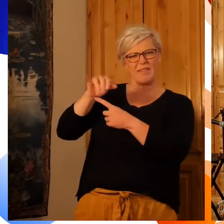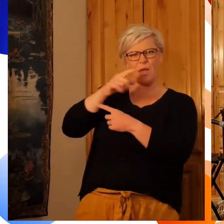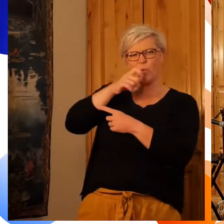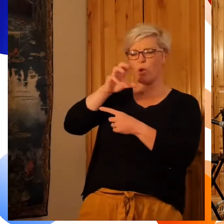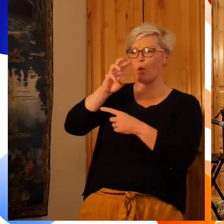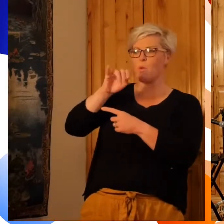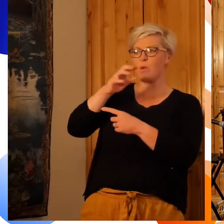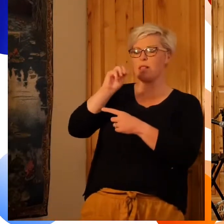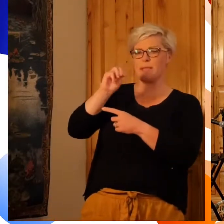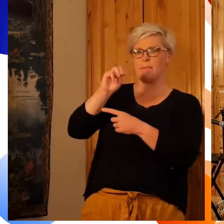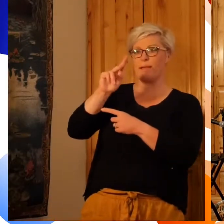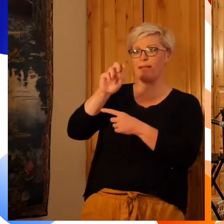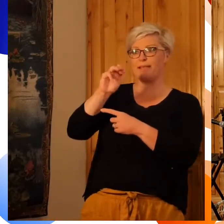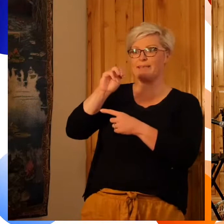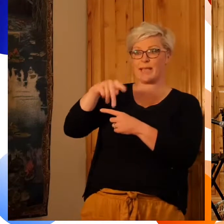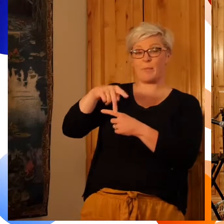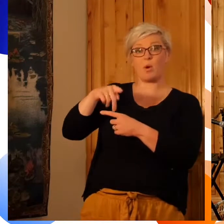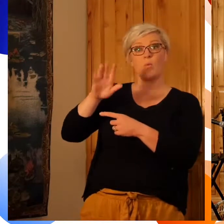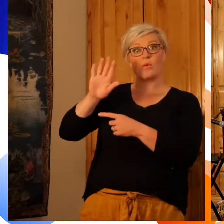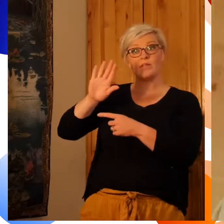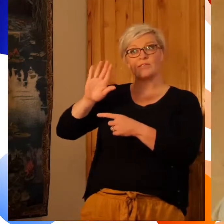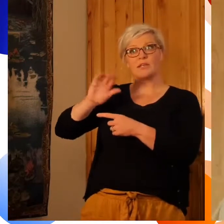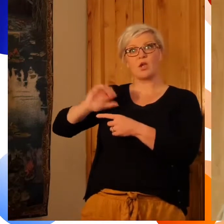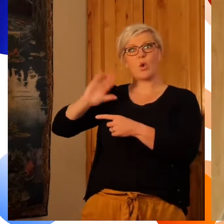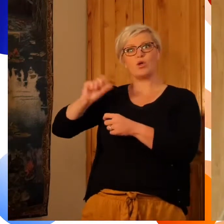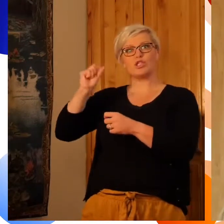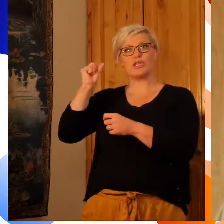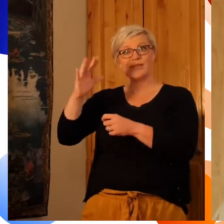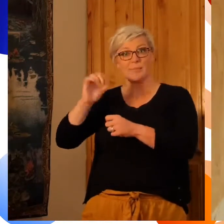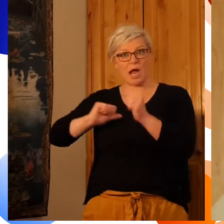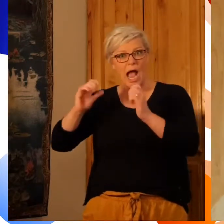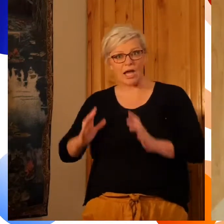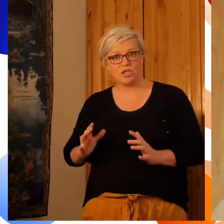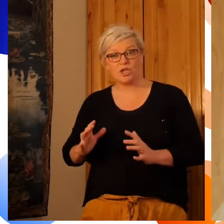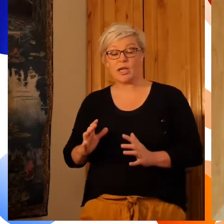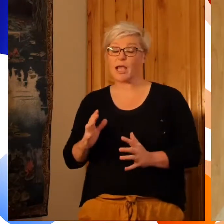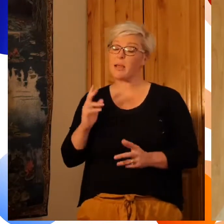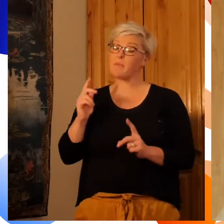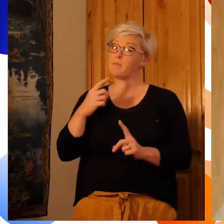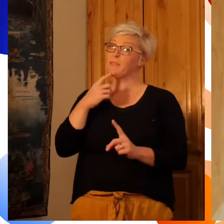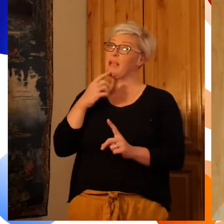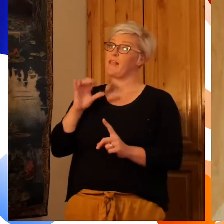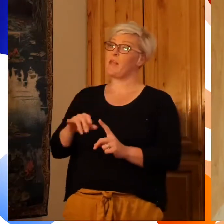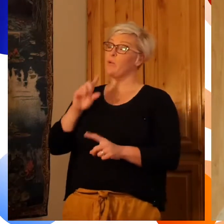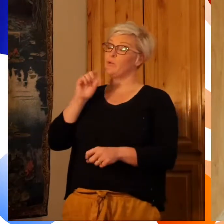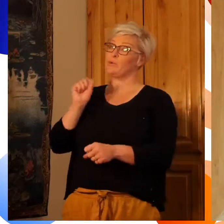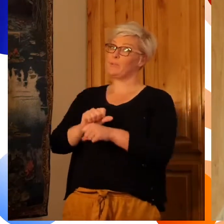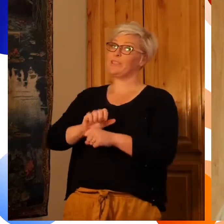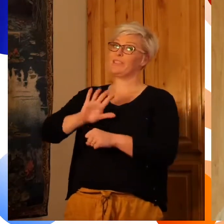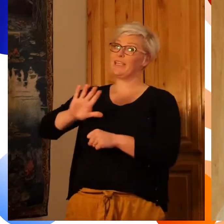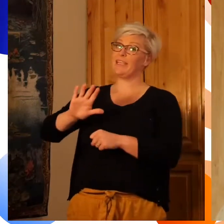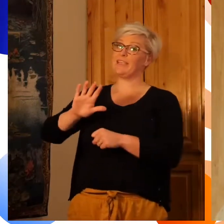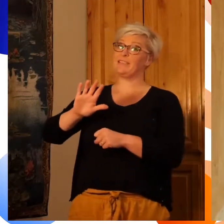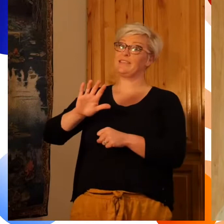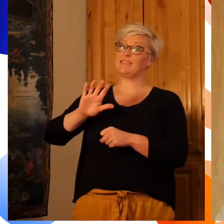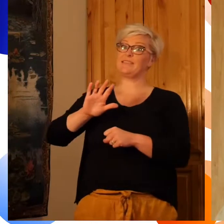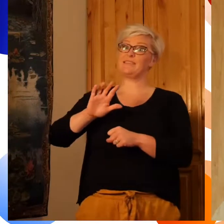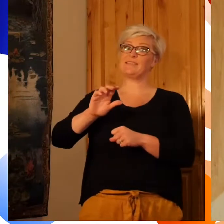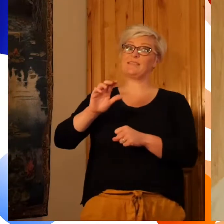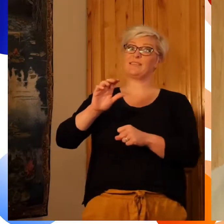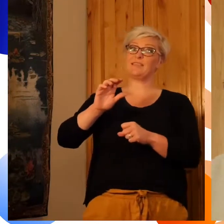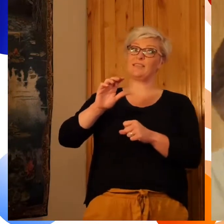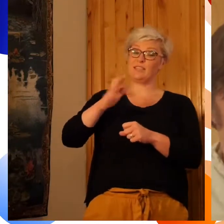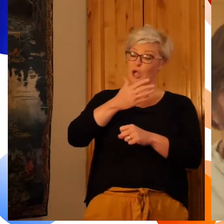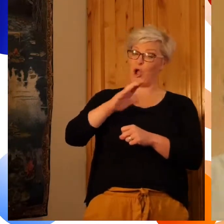said to have been the very tune he danced to all of his life when he worked for Mr. Shakespeare. It was called Kemp's Jig, of